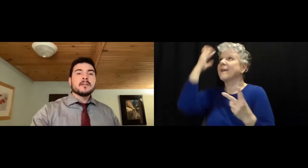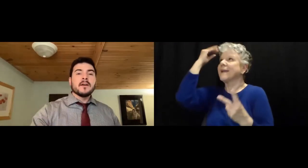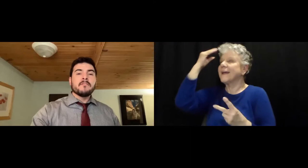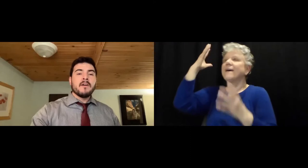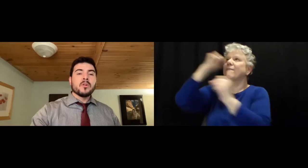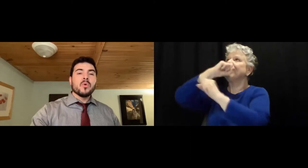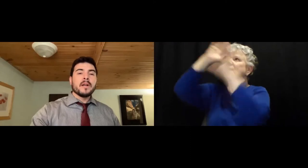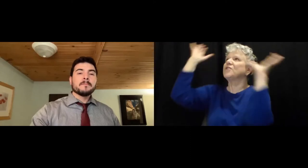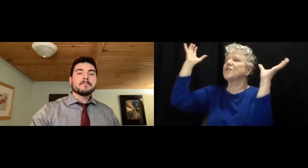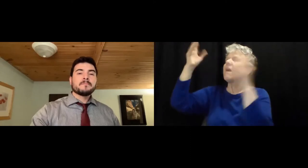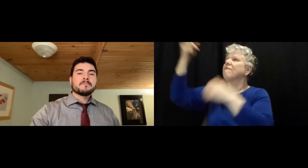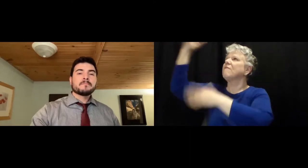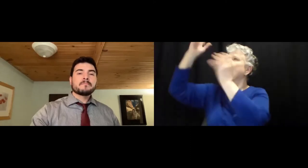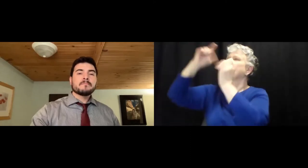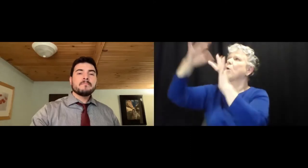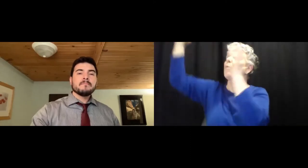vision of divine glory.